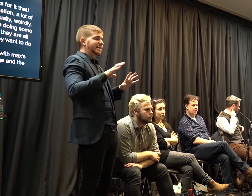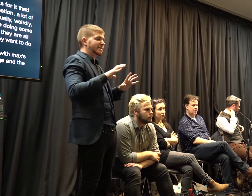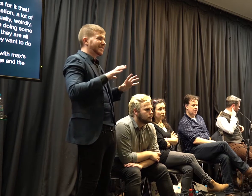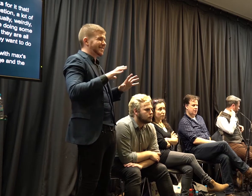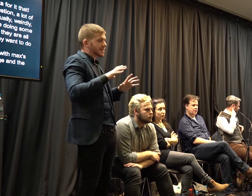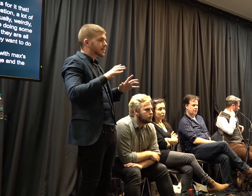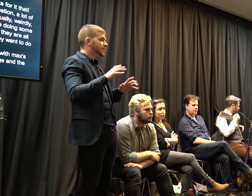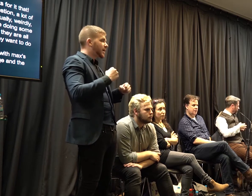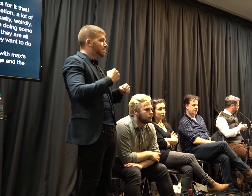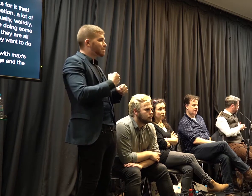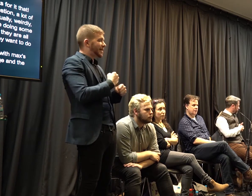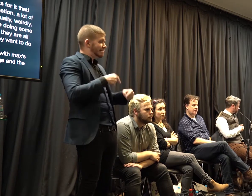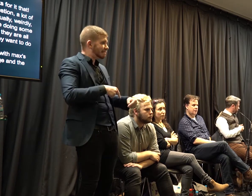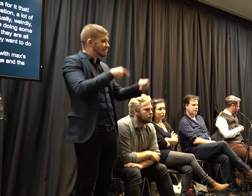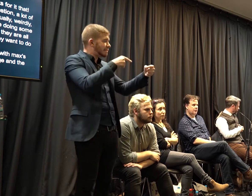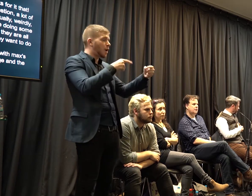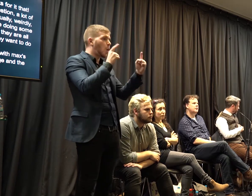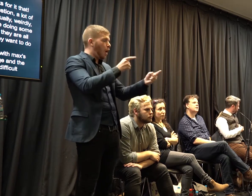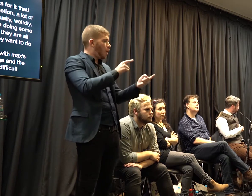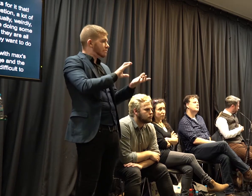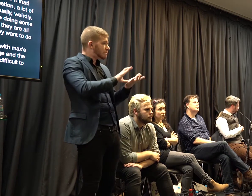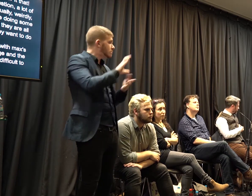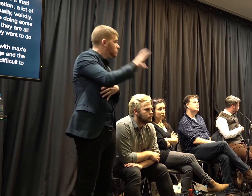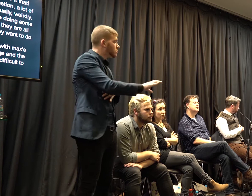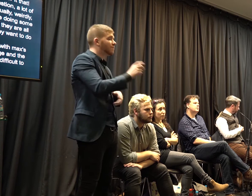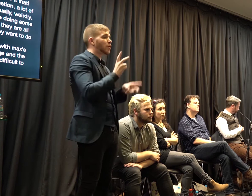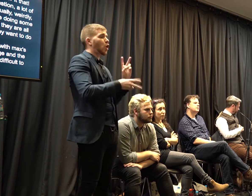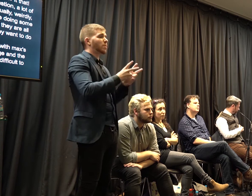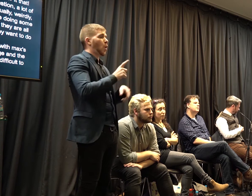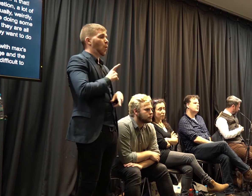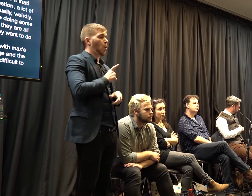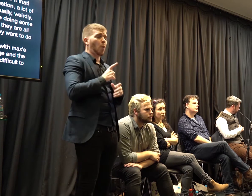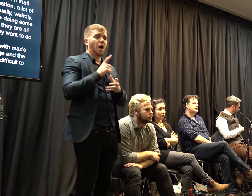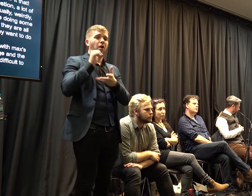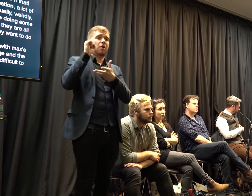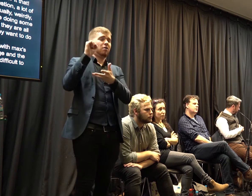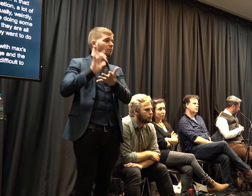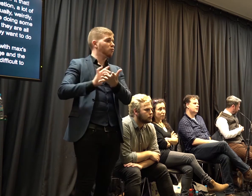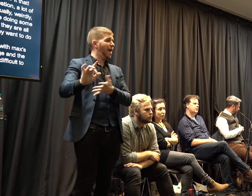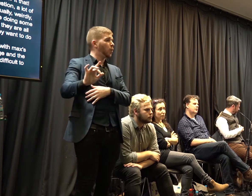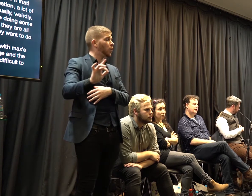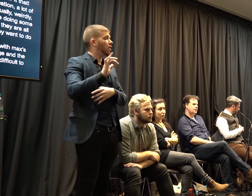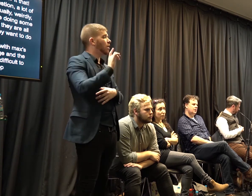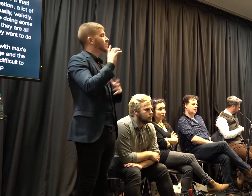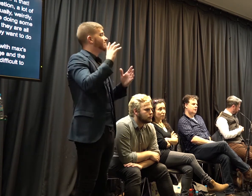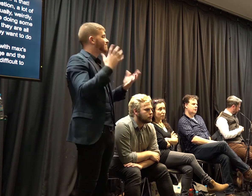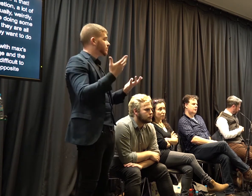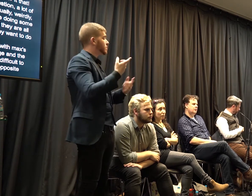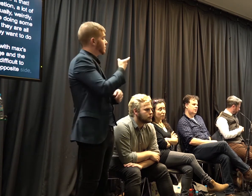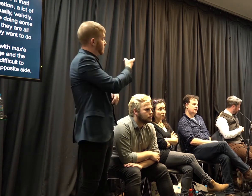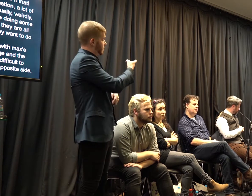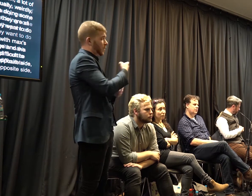it makes it difficult to fork out for an interpreter. But then on the opposite side, we